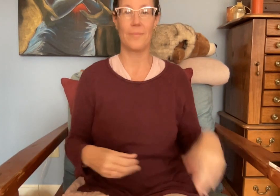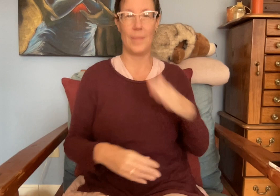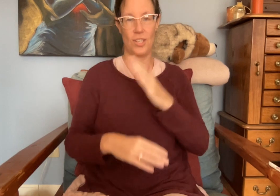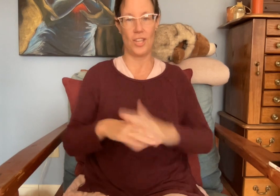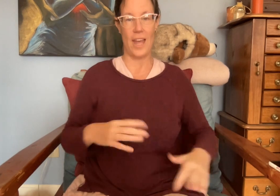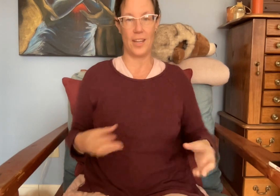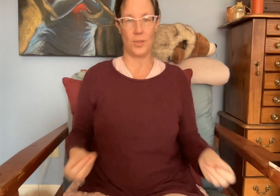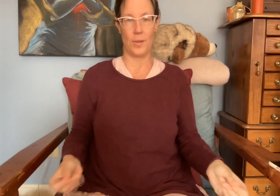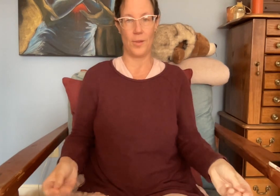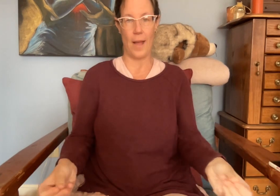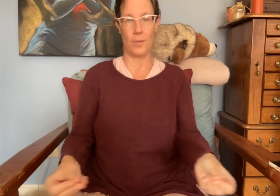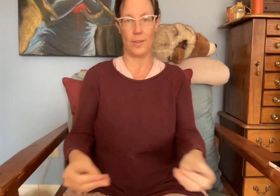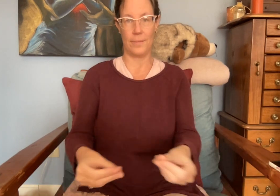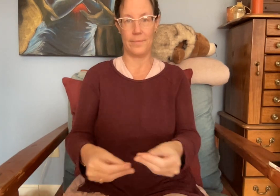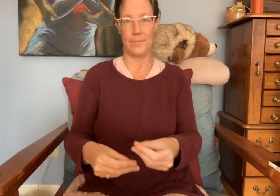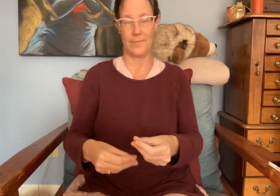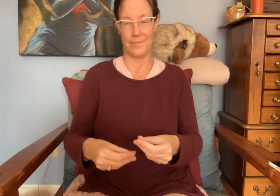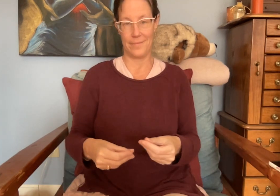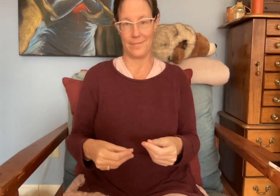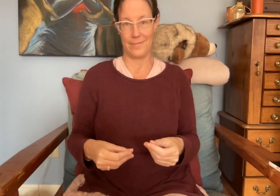Be shed into the ground.